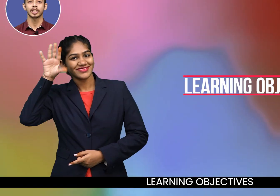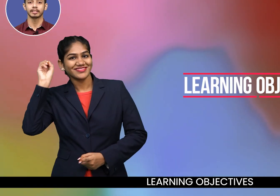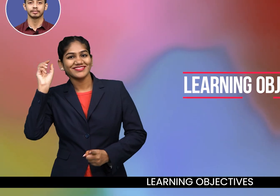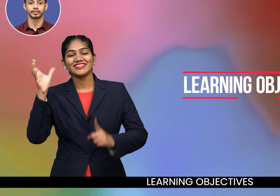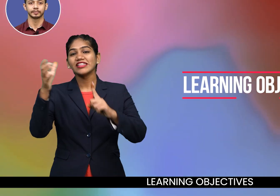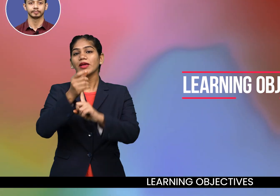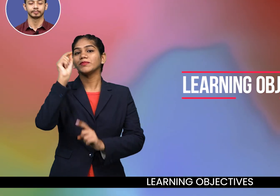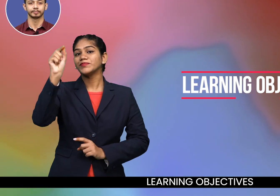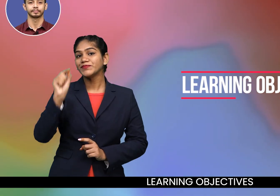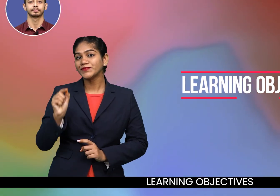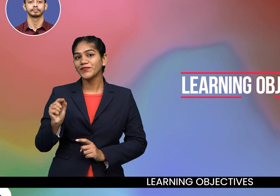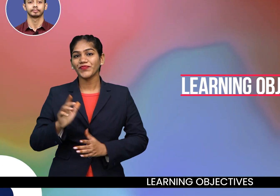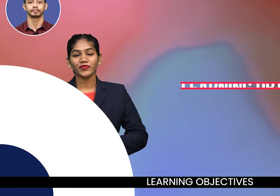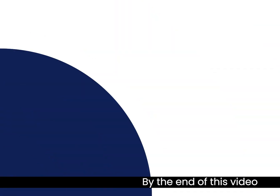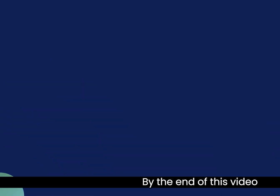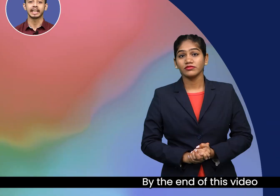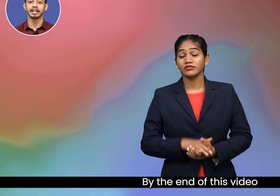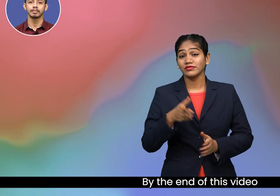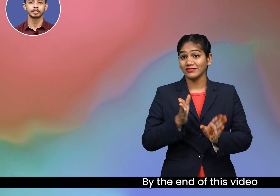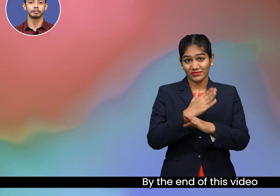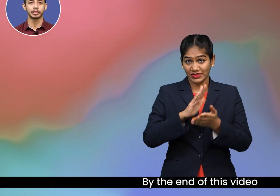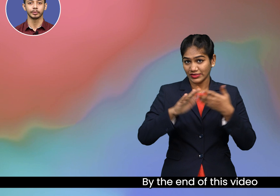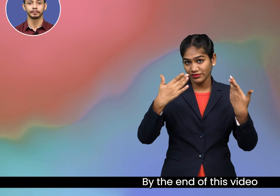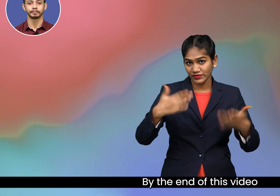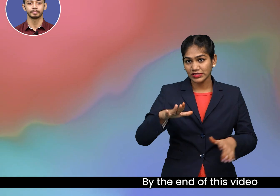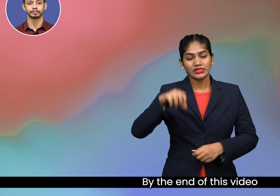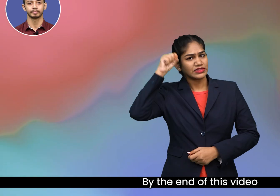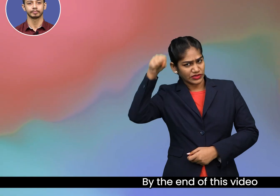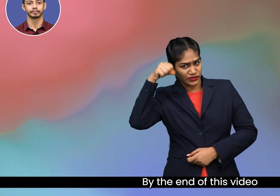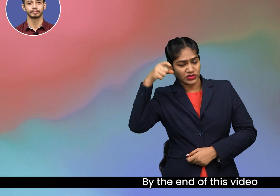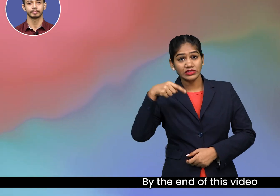Learning objectives. By the end of this video,